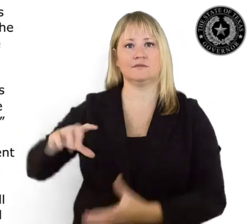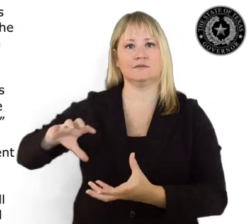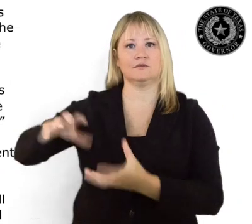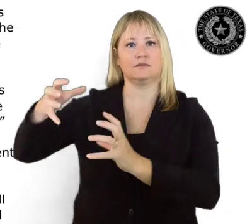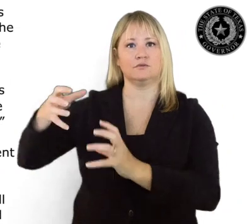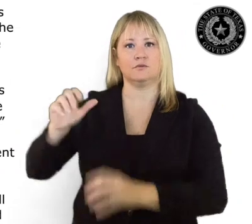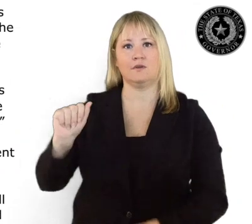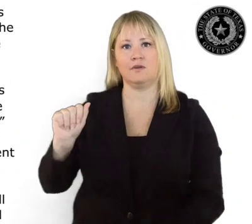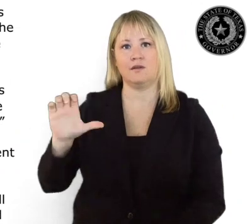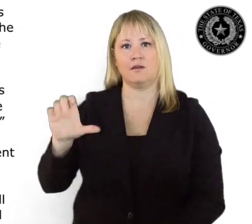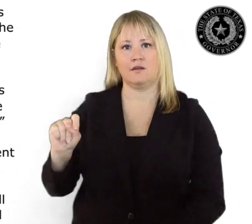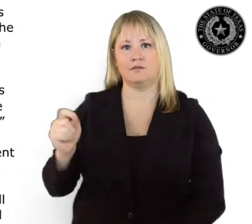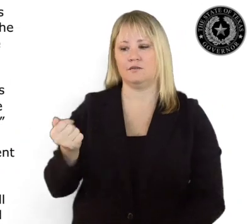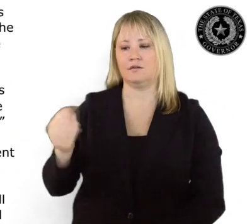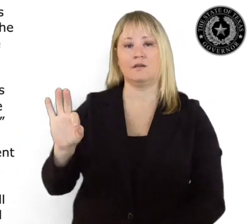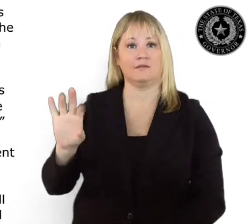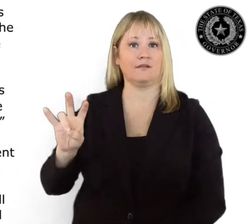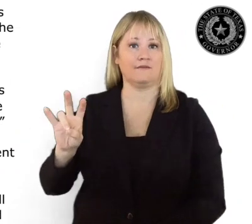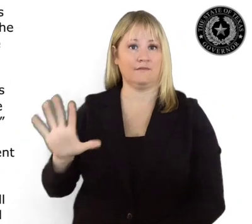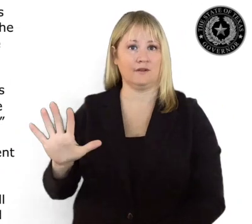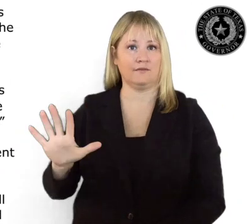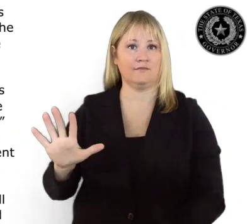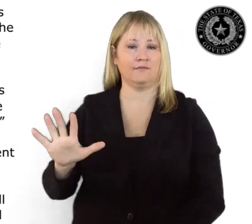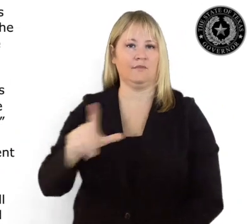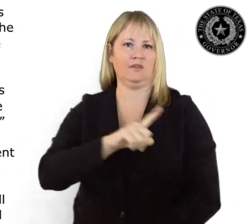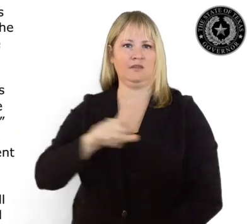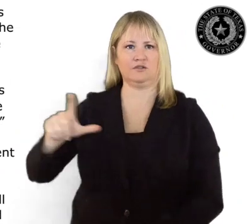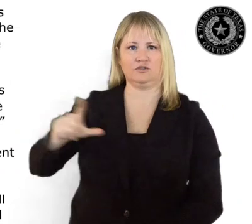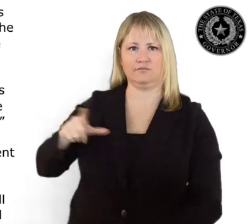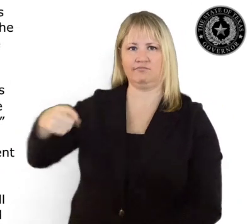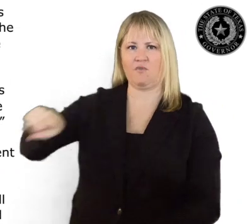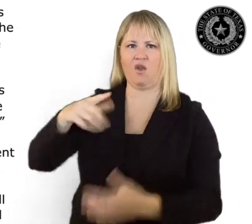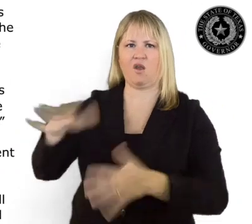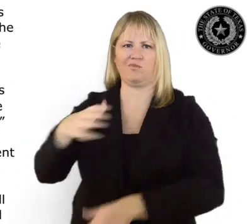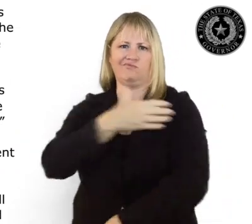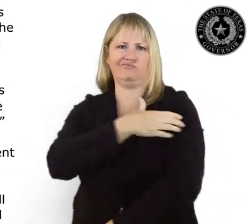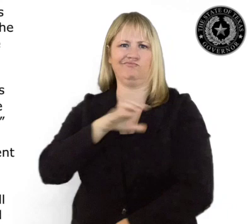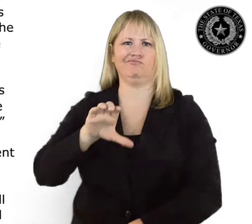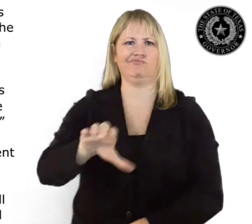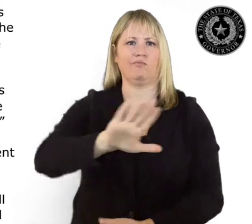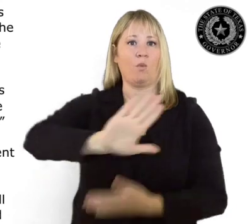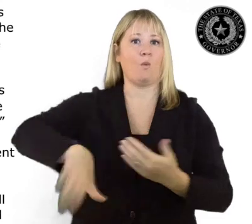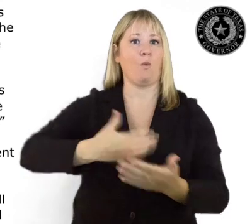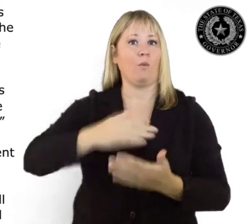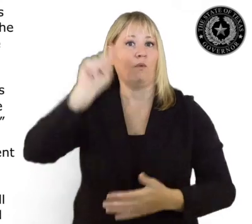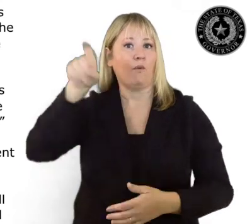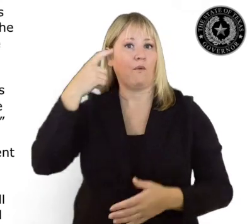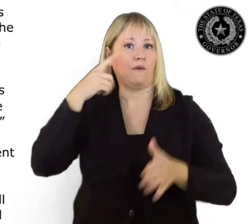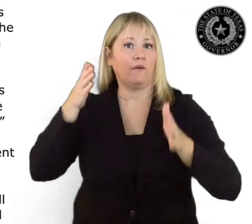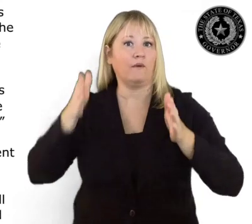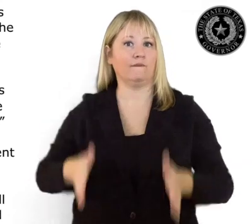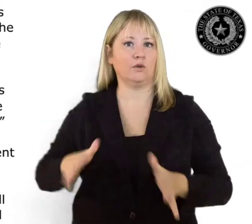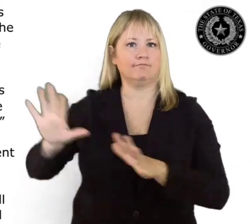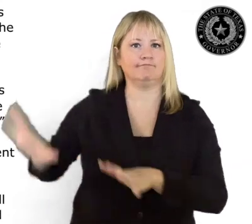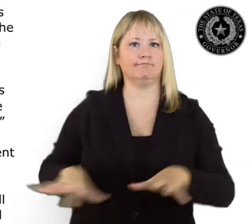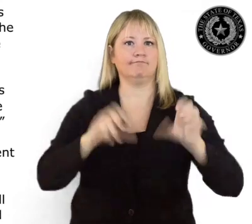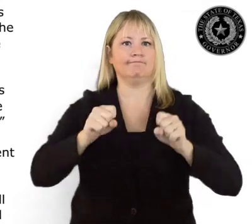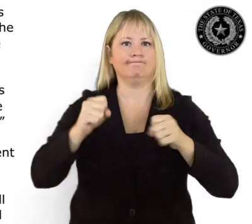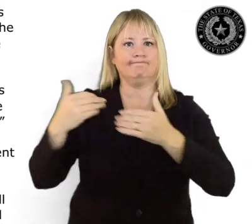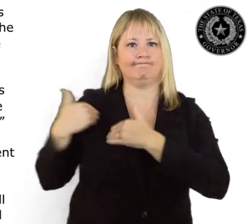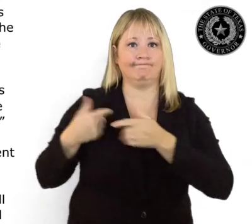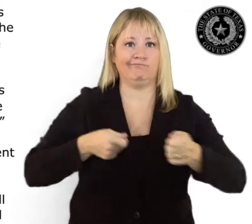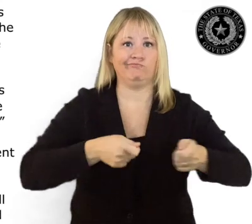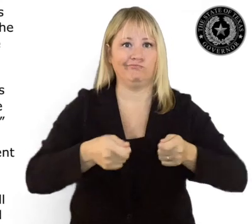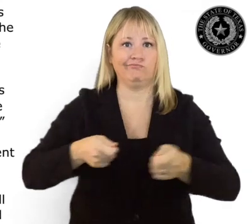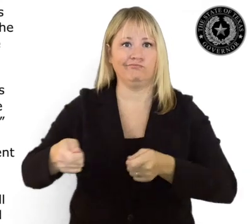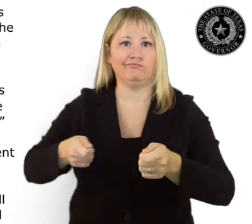whereas, in the Texas Disaster Act of 1975, the legislature charged the governor with the responsibility for meeting